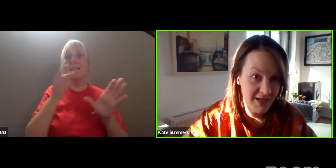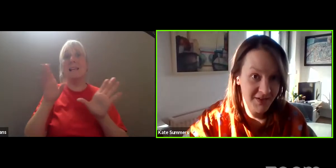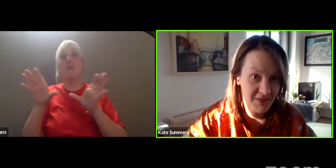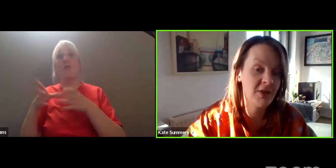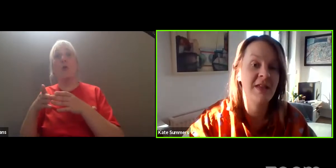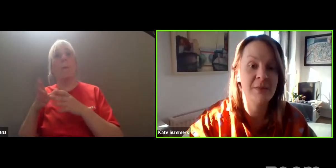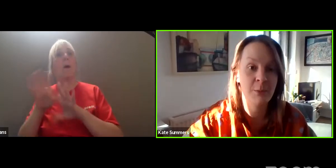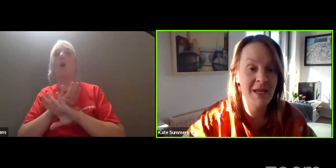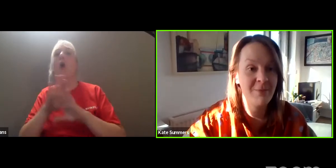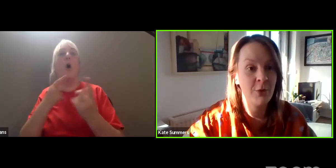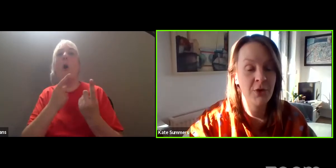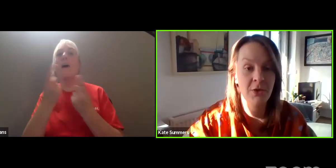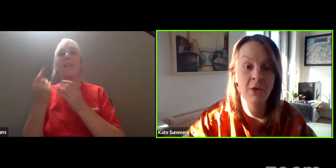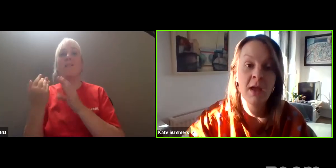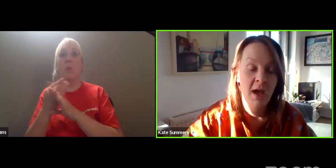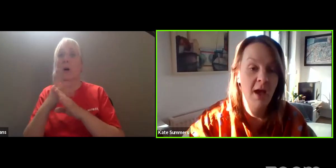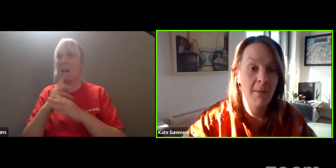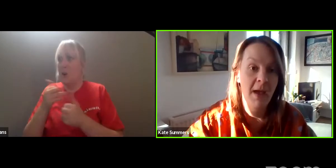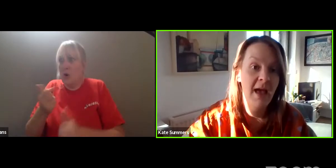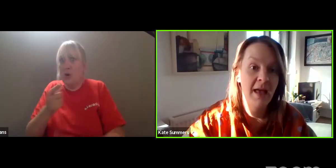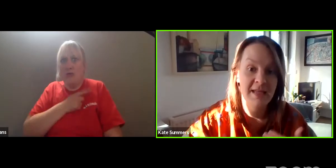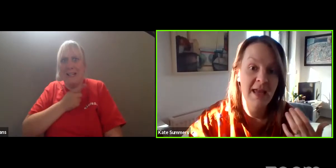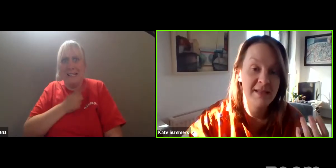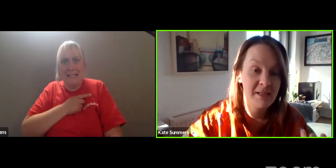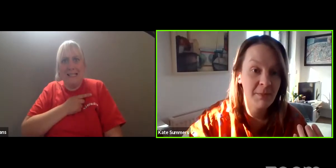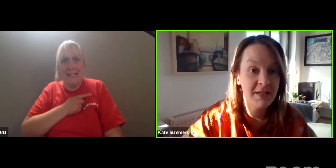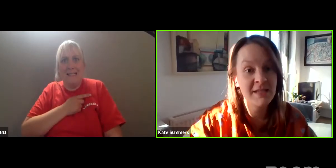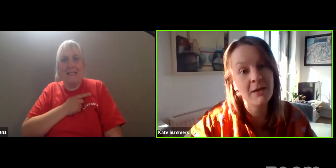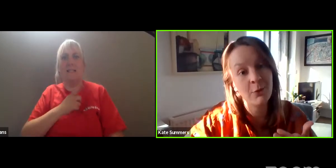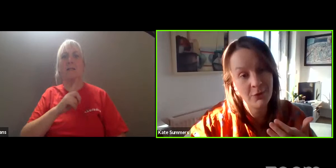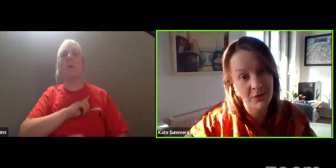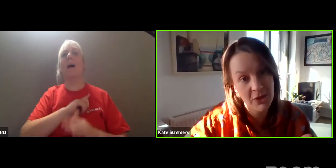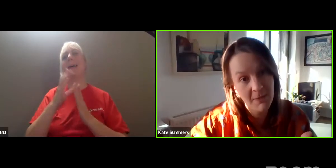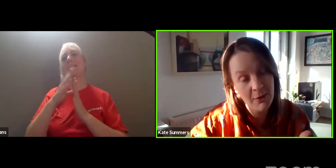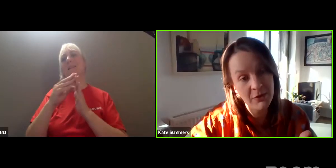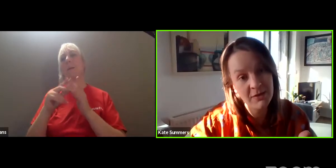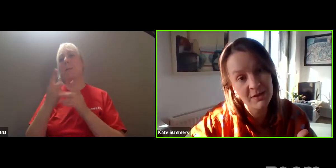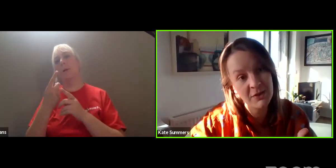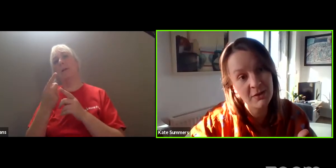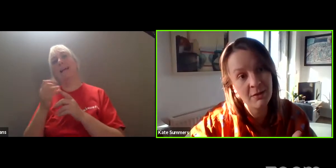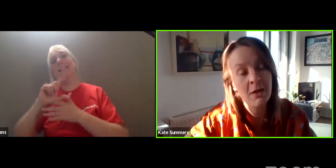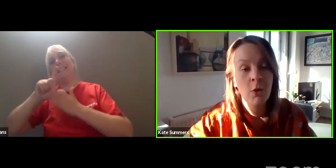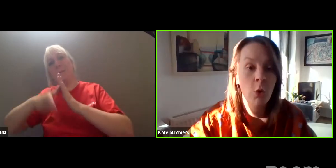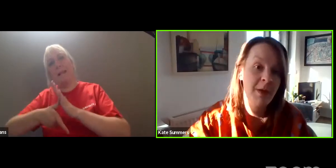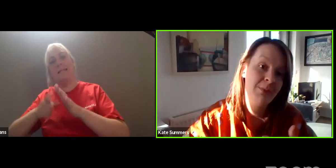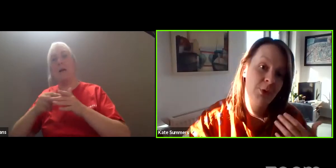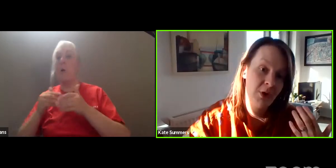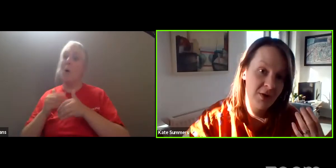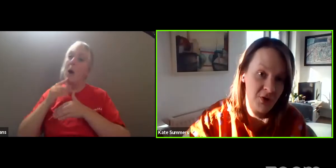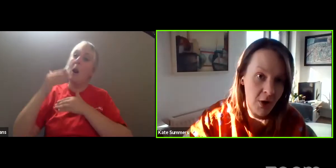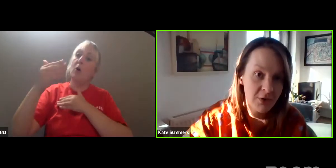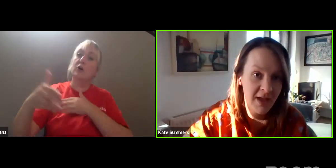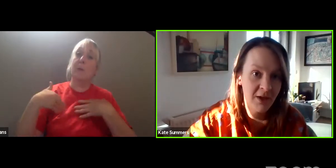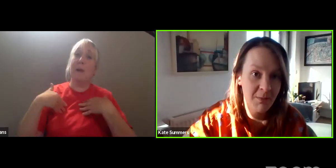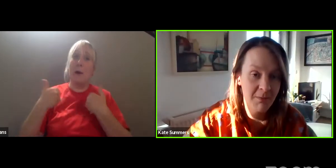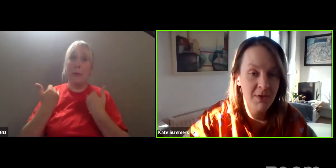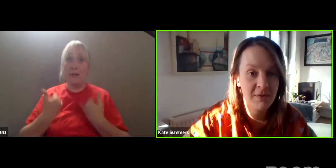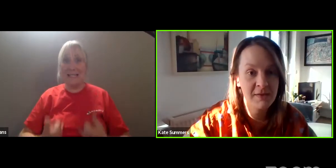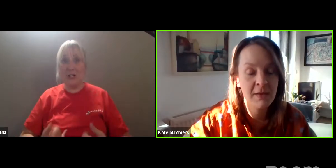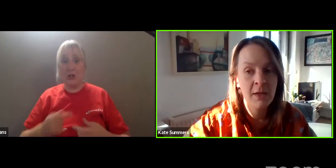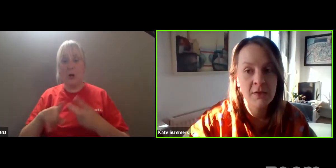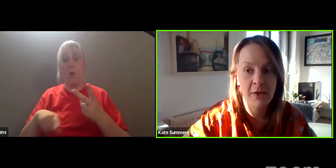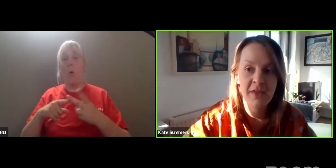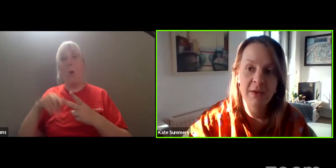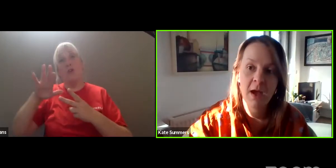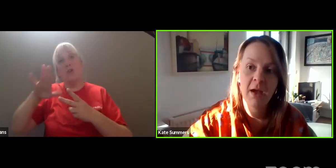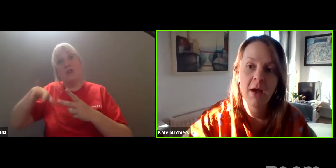not to be. So these were people who had a disability or a long-term health condition, or people who had childcare